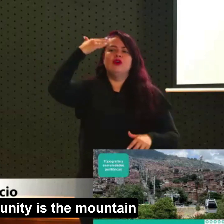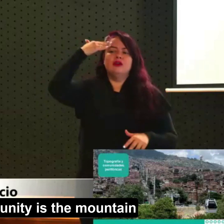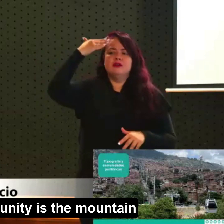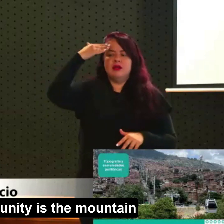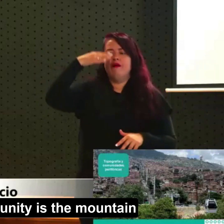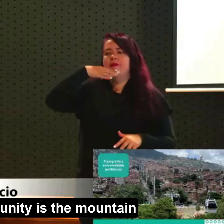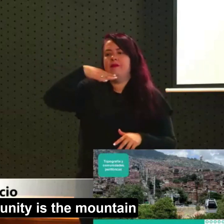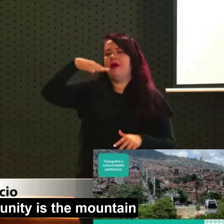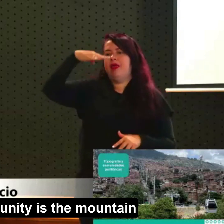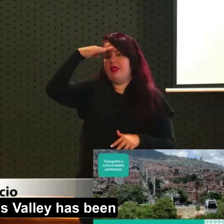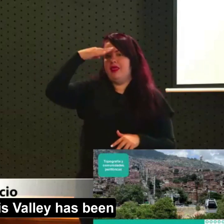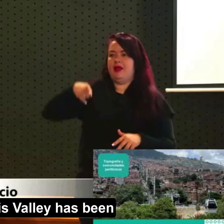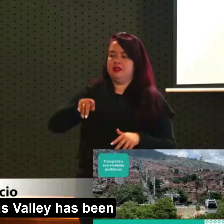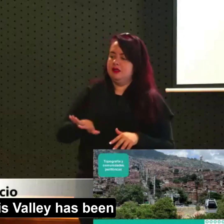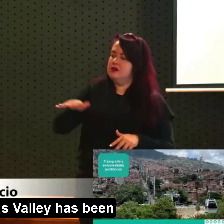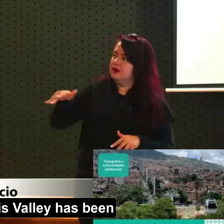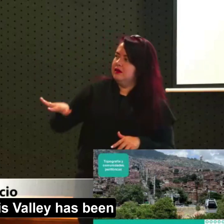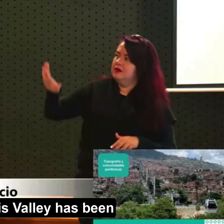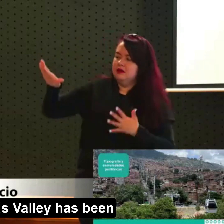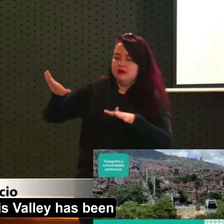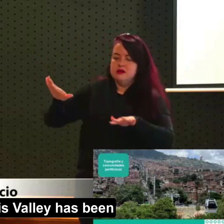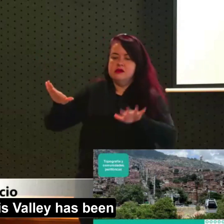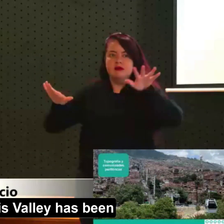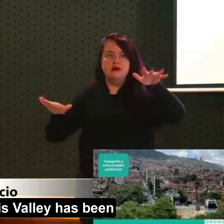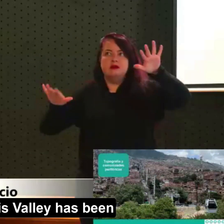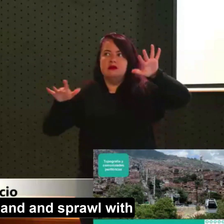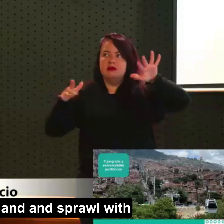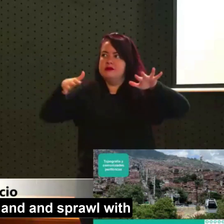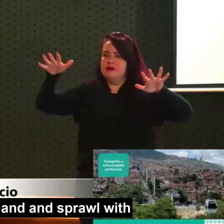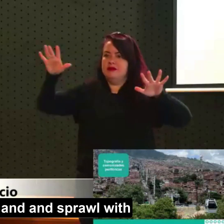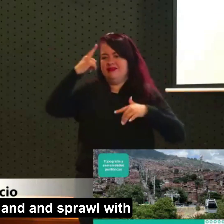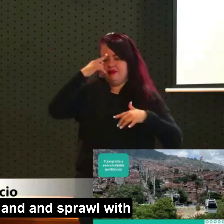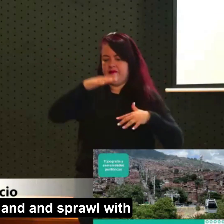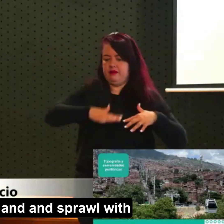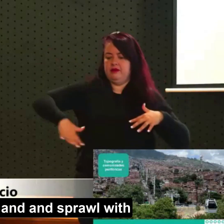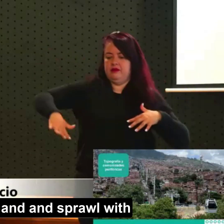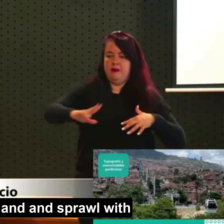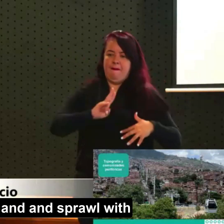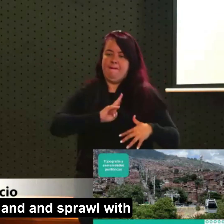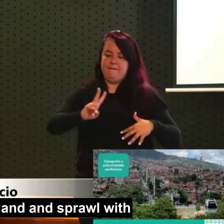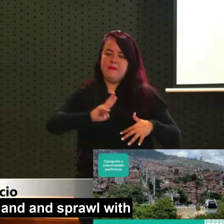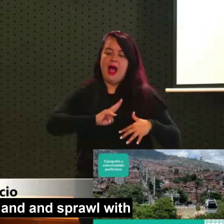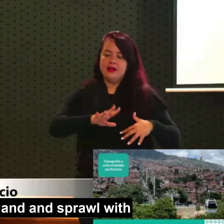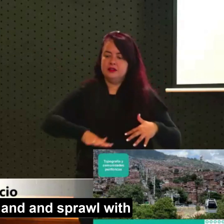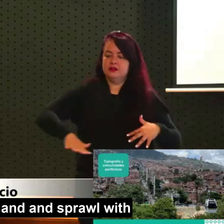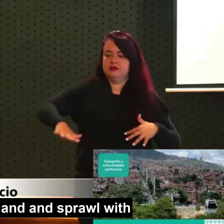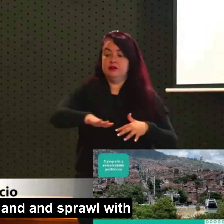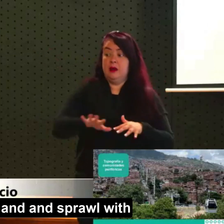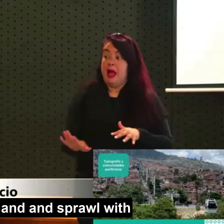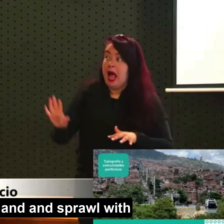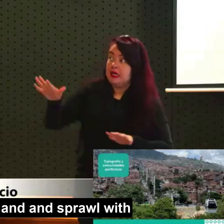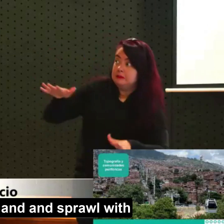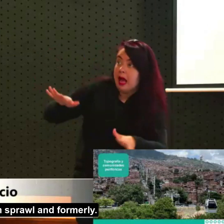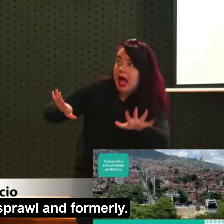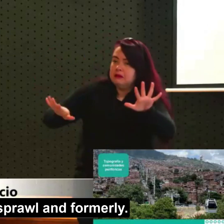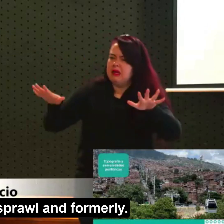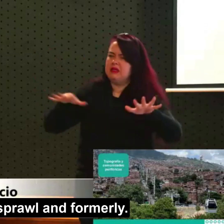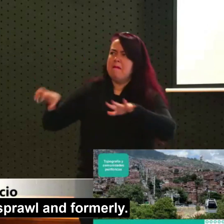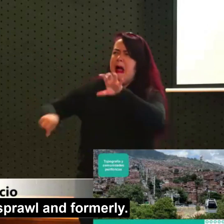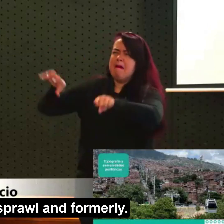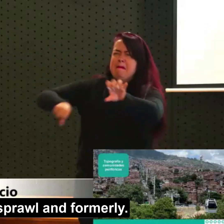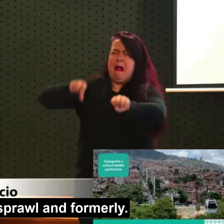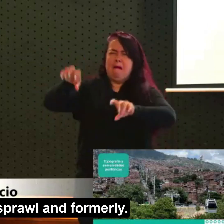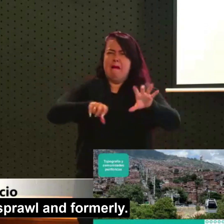that is the mountainside of this valley has been built on and sprawl with